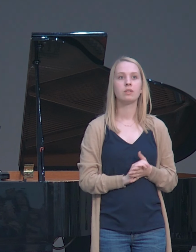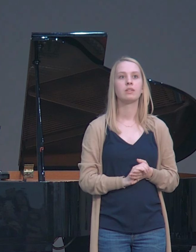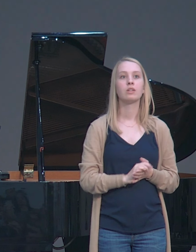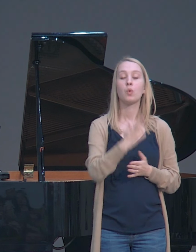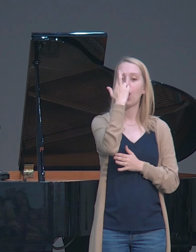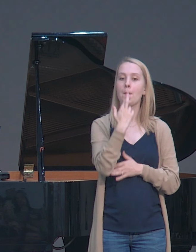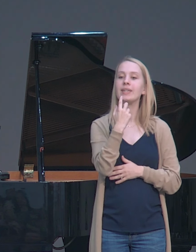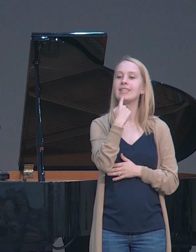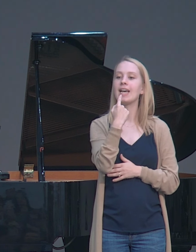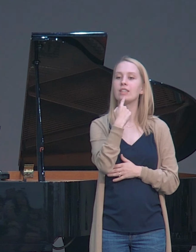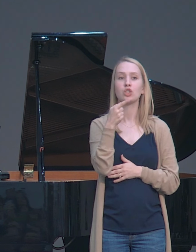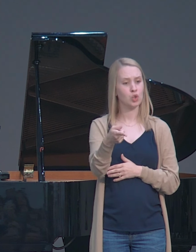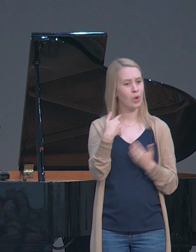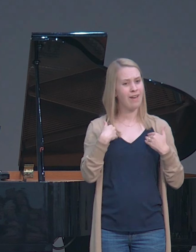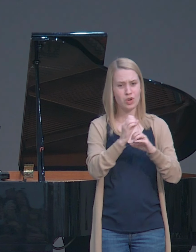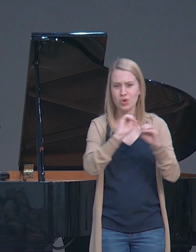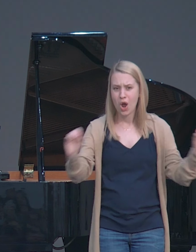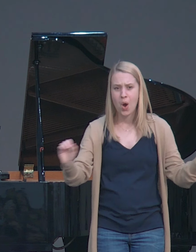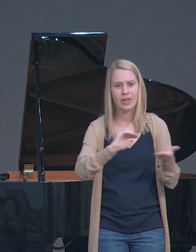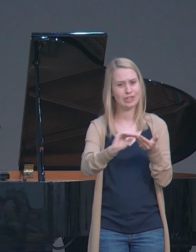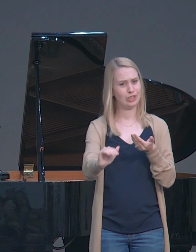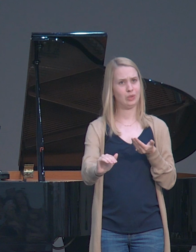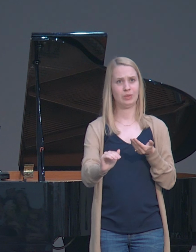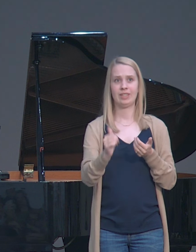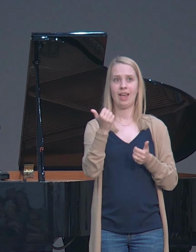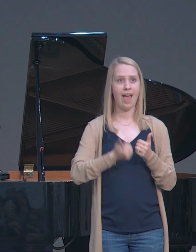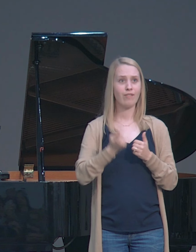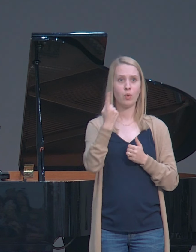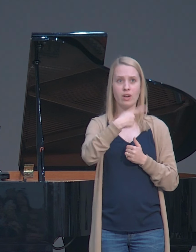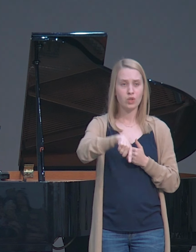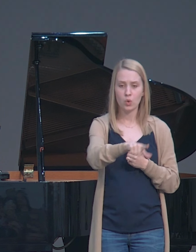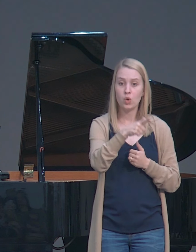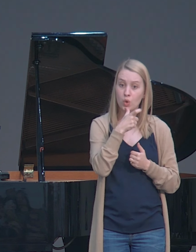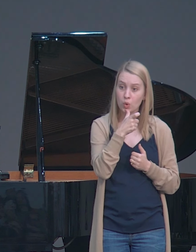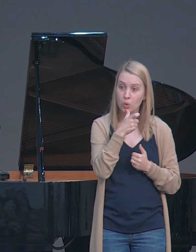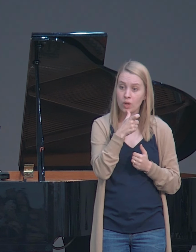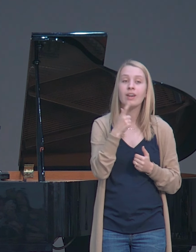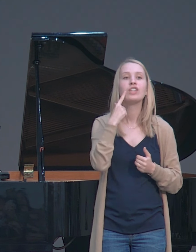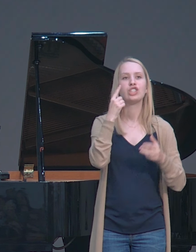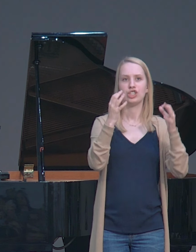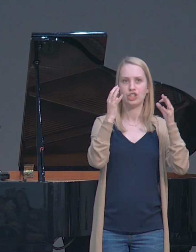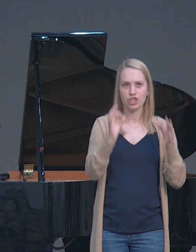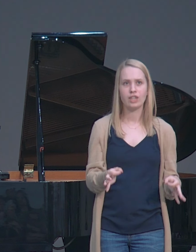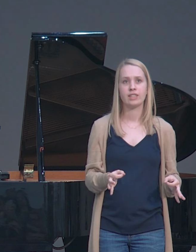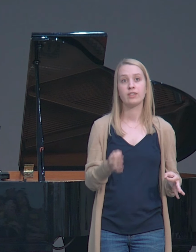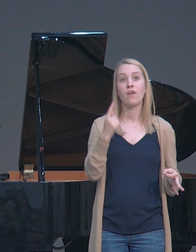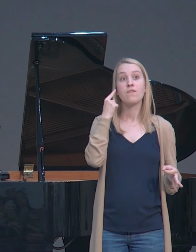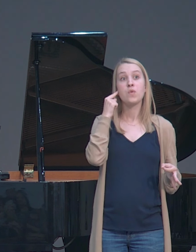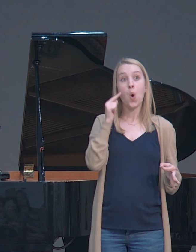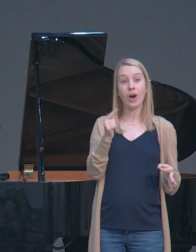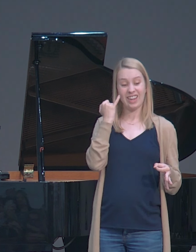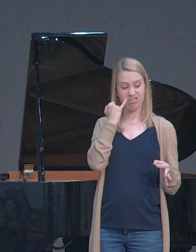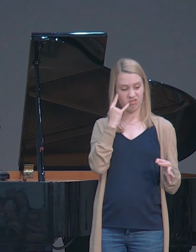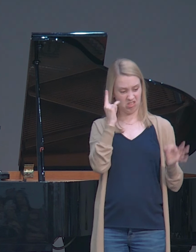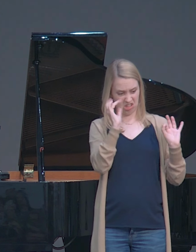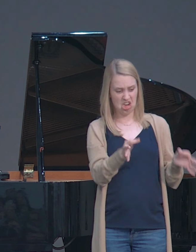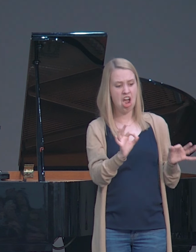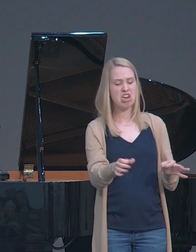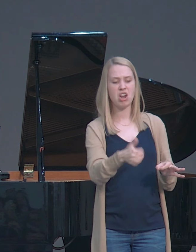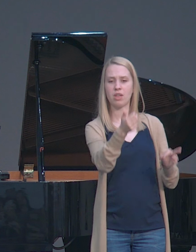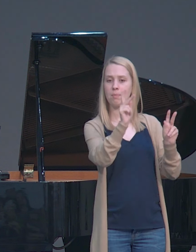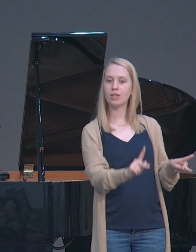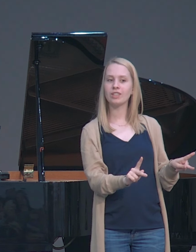you have no excuse, O man, every one of you who judges. For in passing judgment on another, you